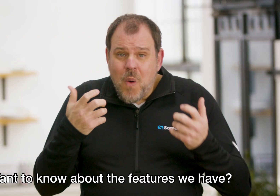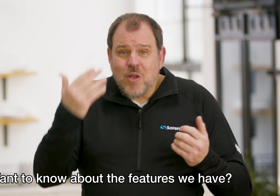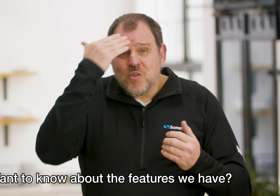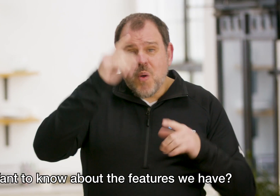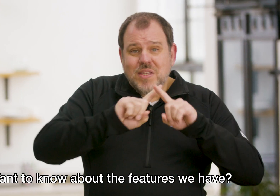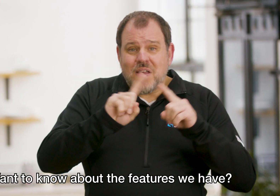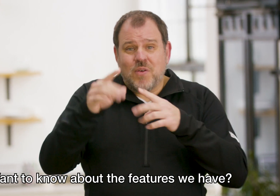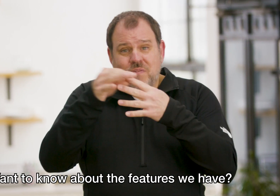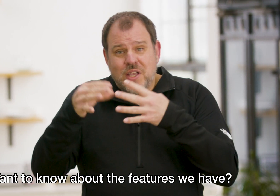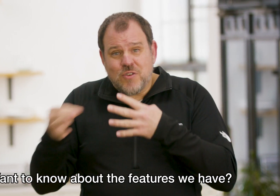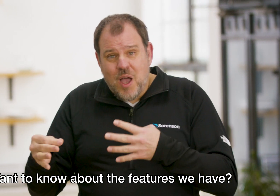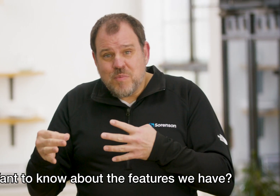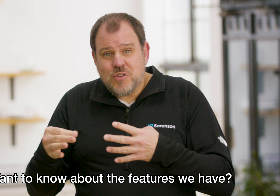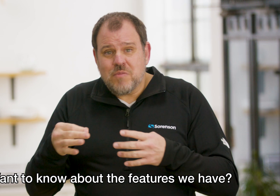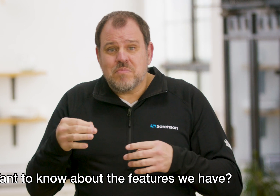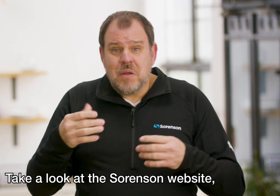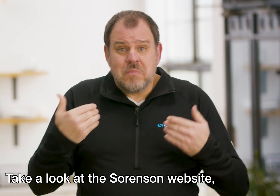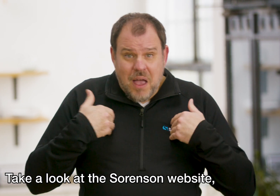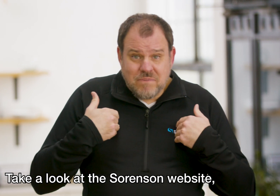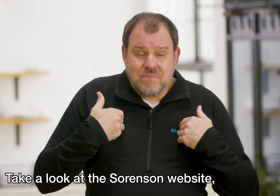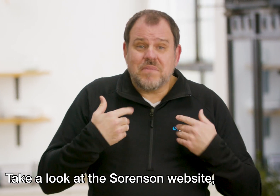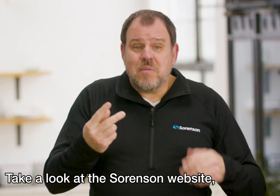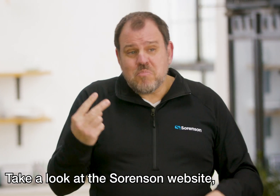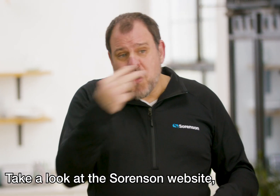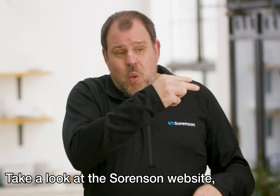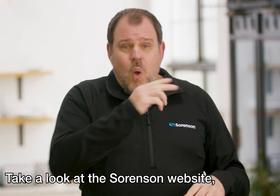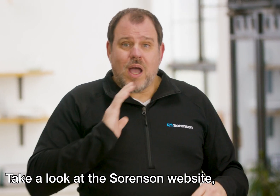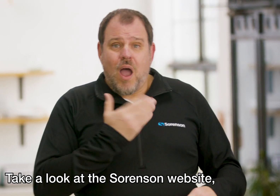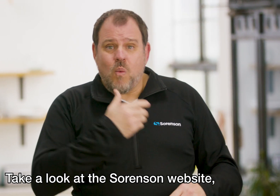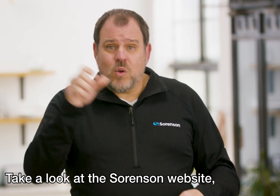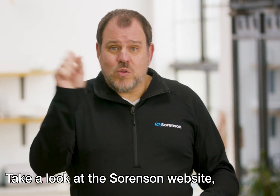Want to know about the features we have? Take a look at the Sorenson website.